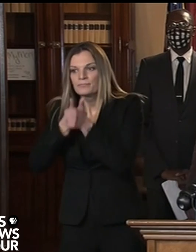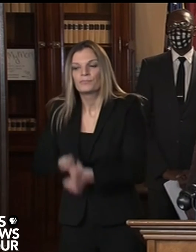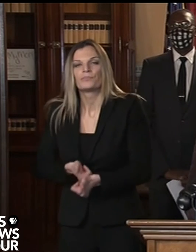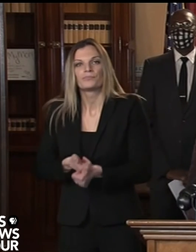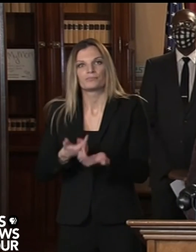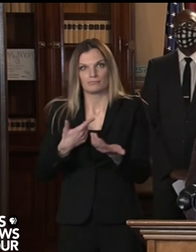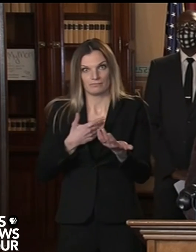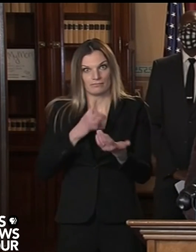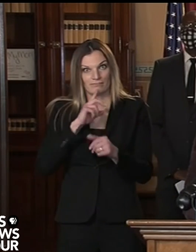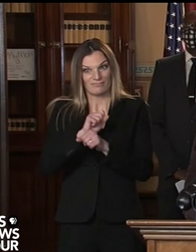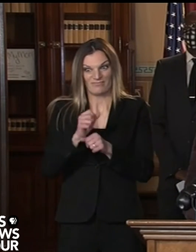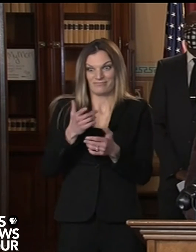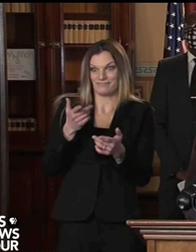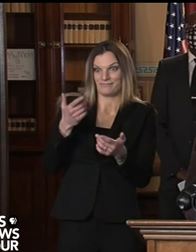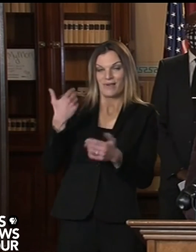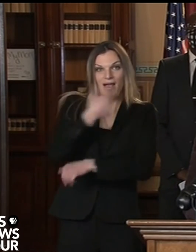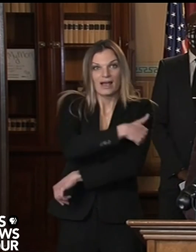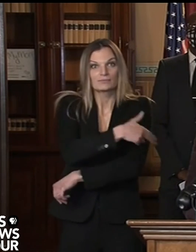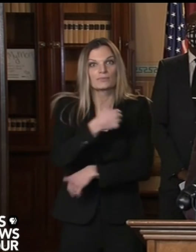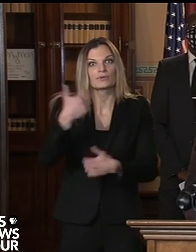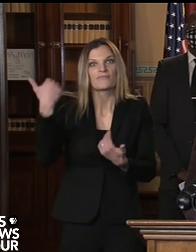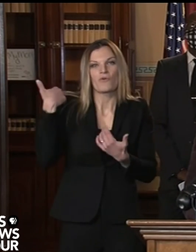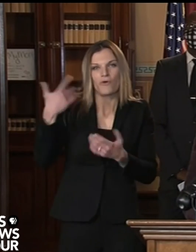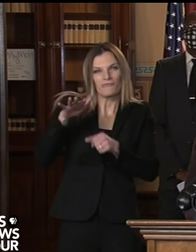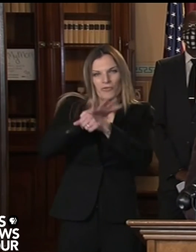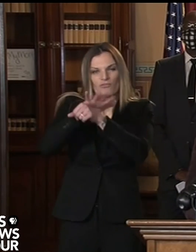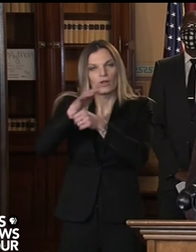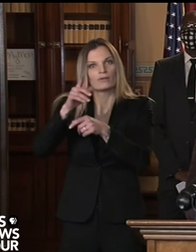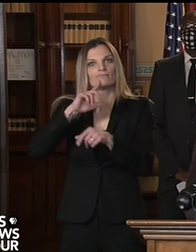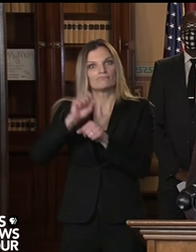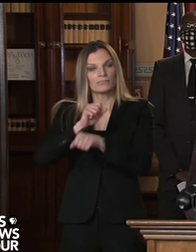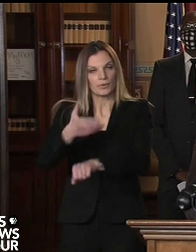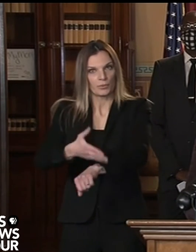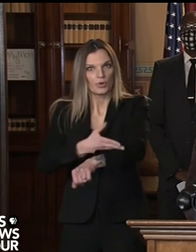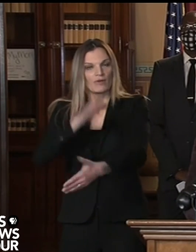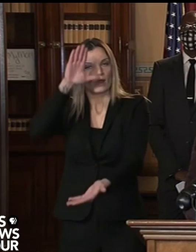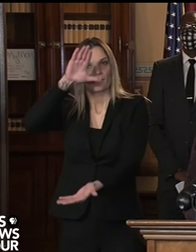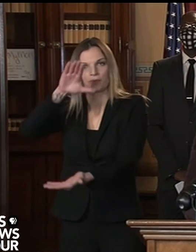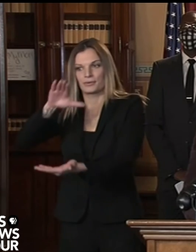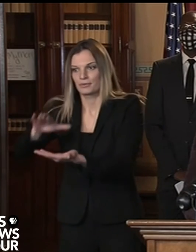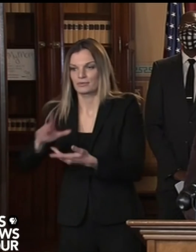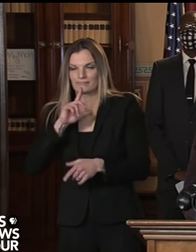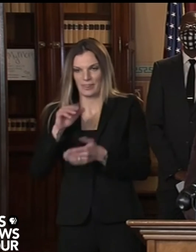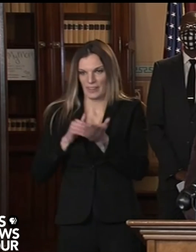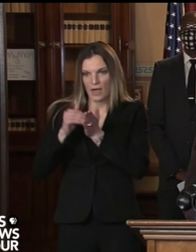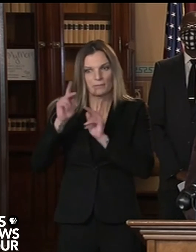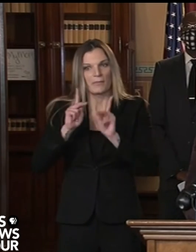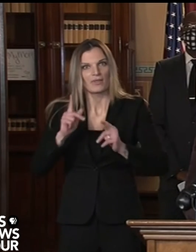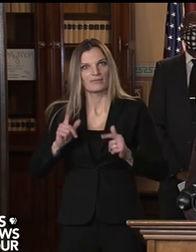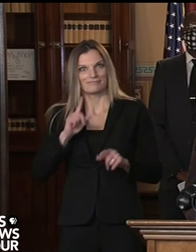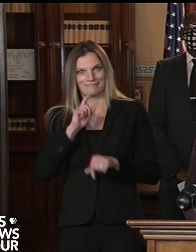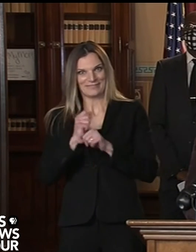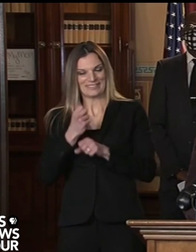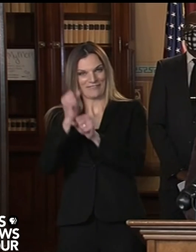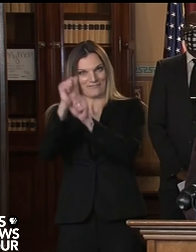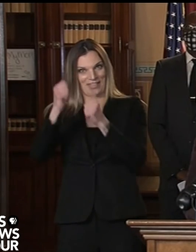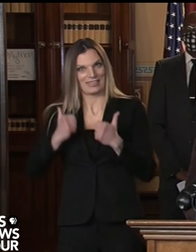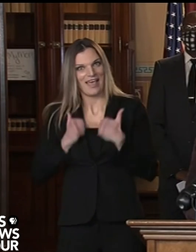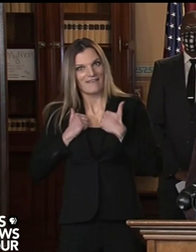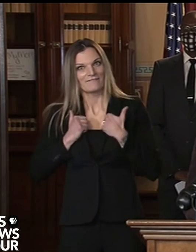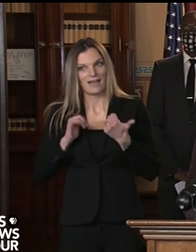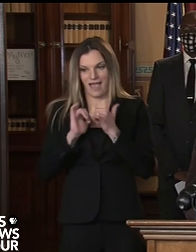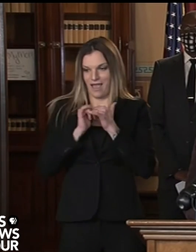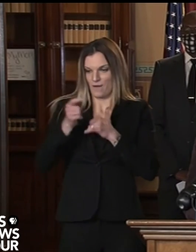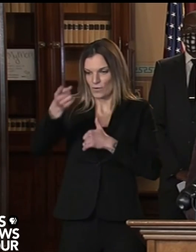We saved our healthcare systems from being overwhelmed. We saved thousands of lives because of that action, that